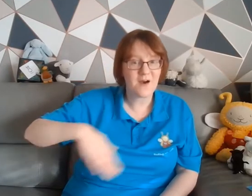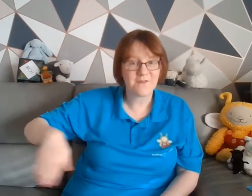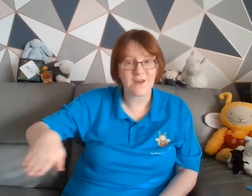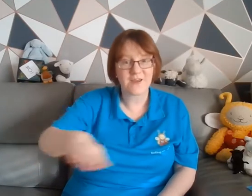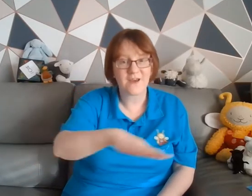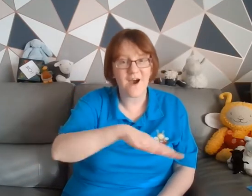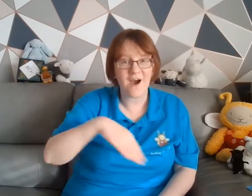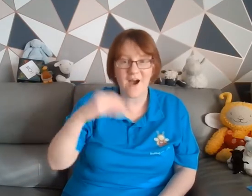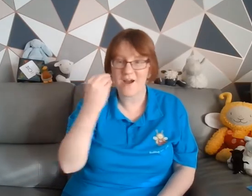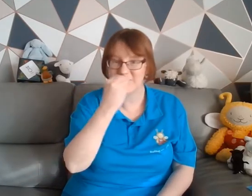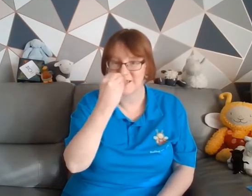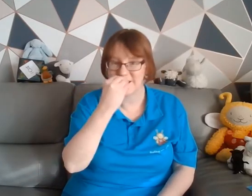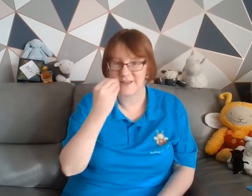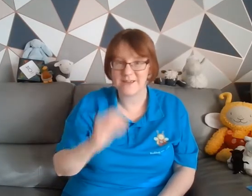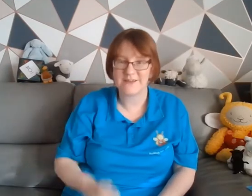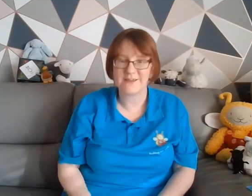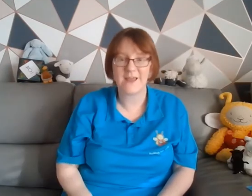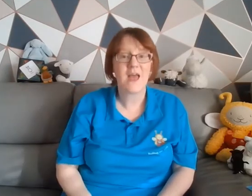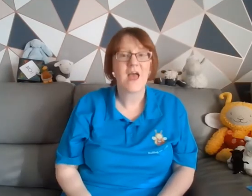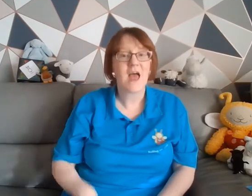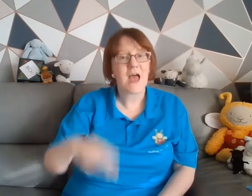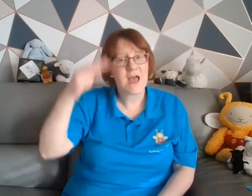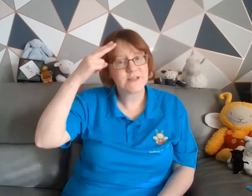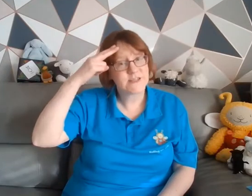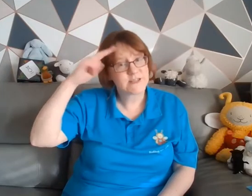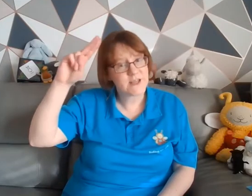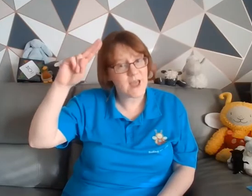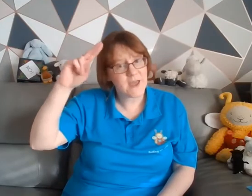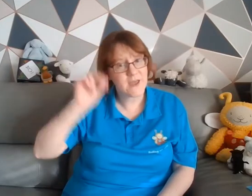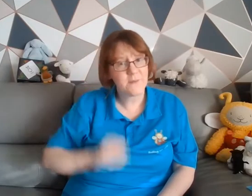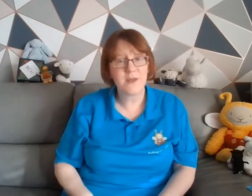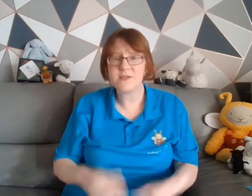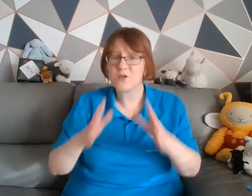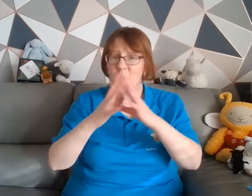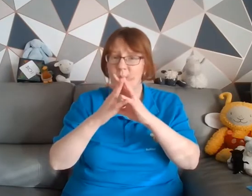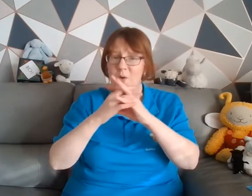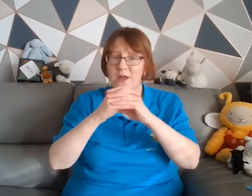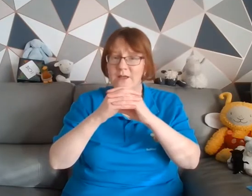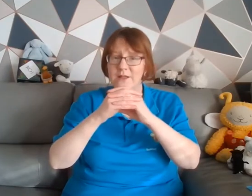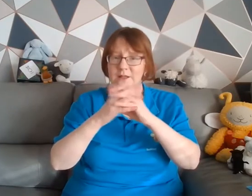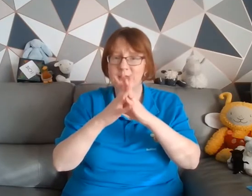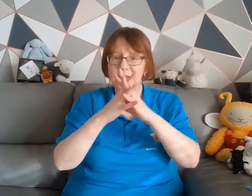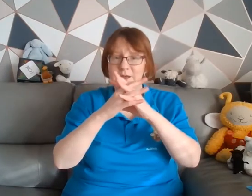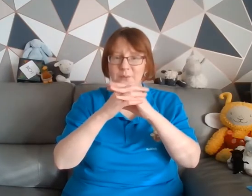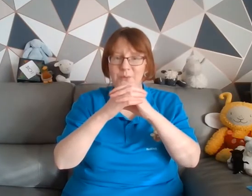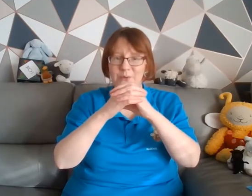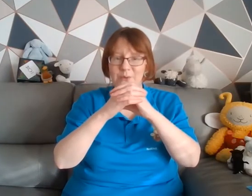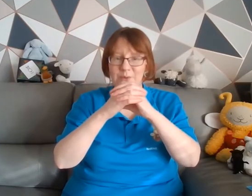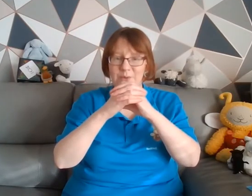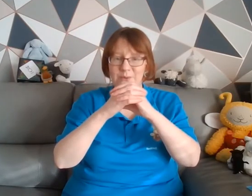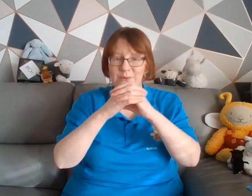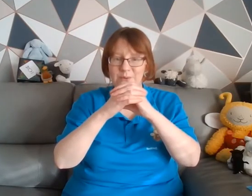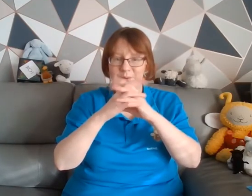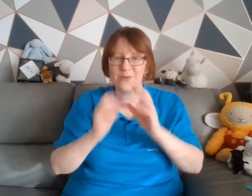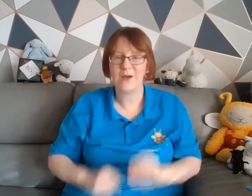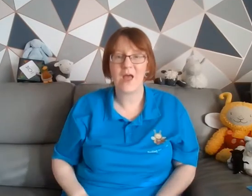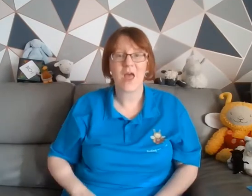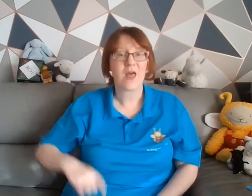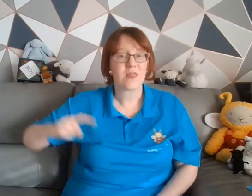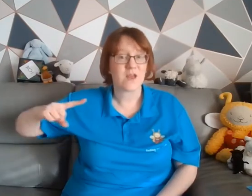the garden, and his name is Wiggly Woo. There's